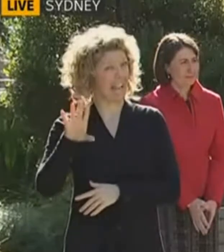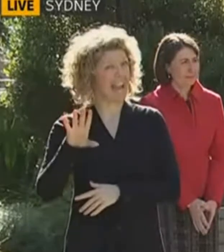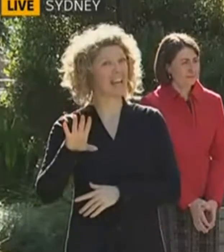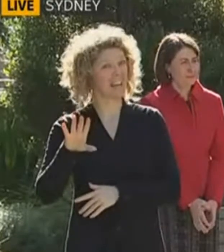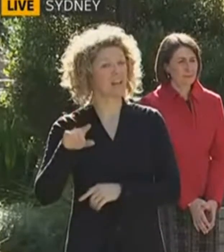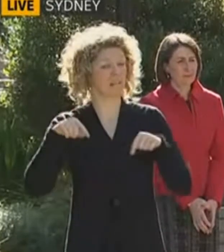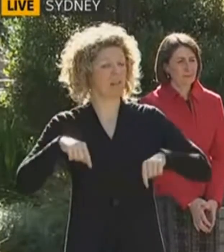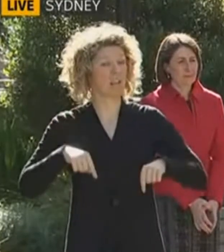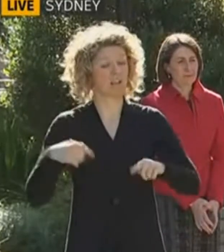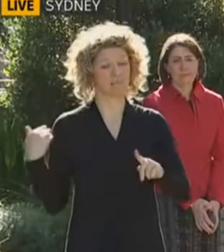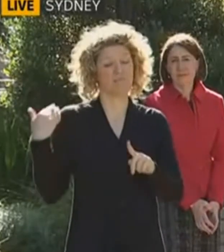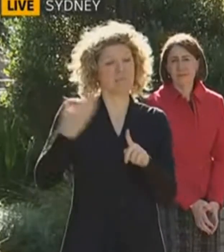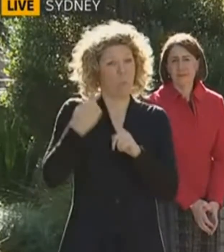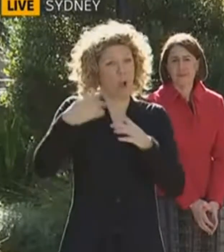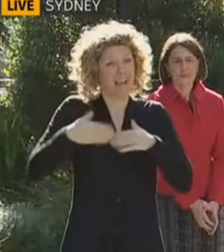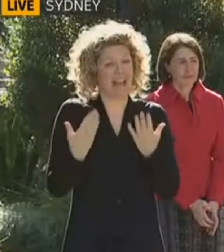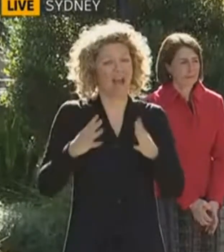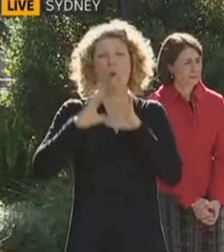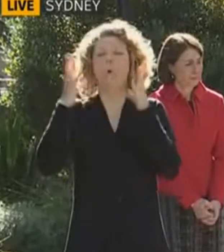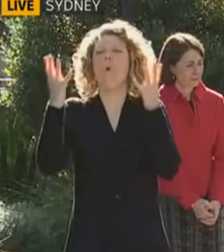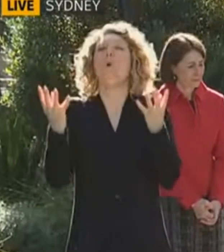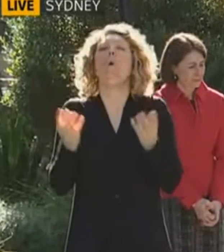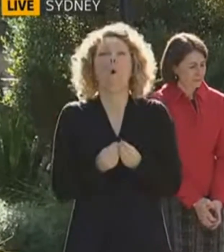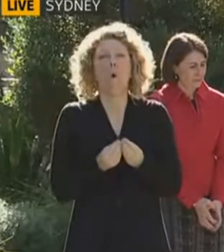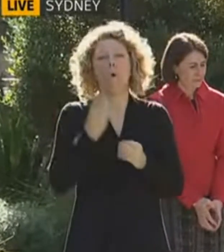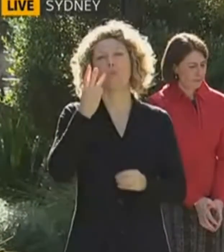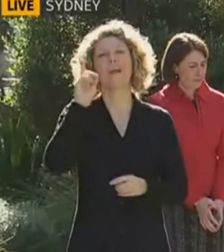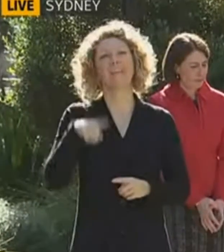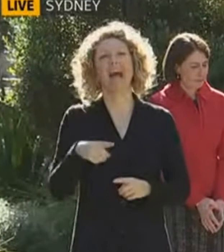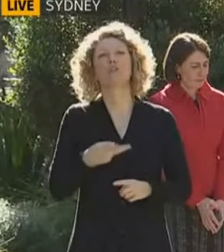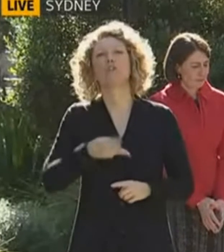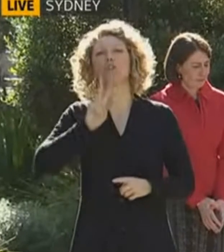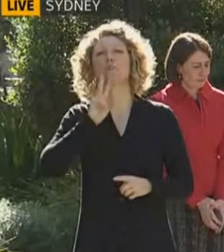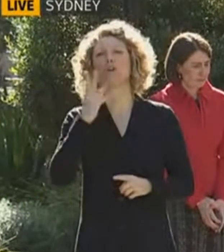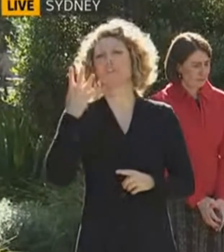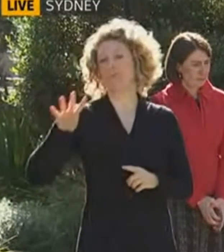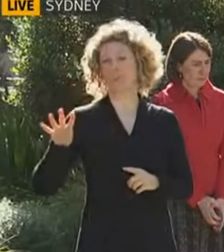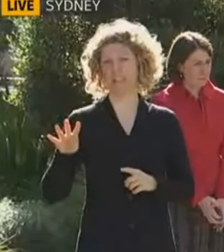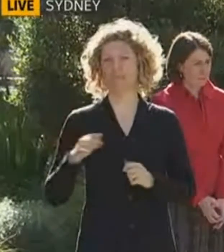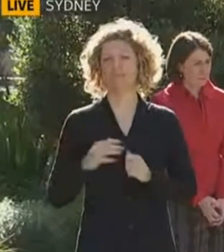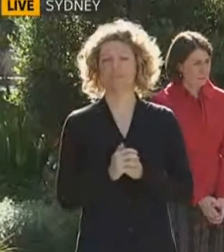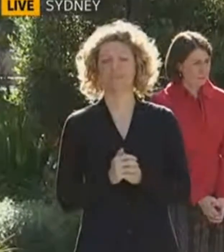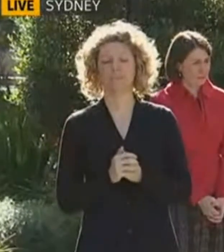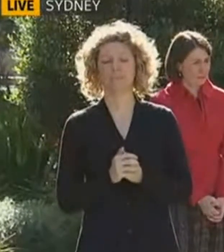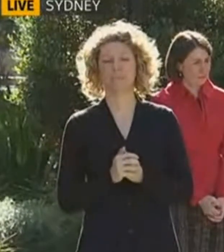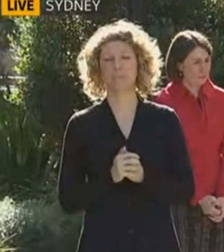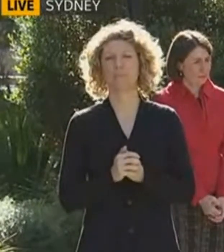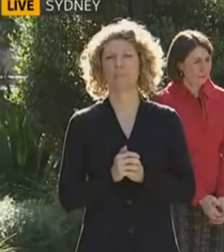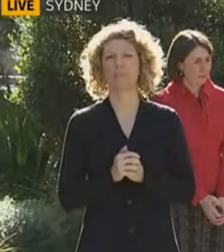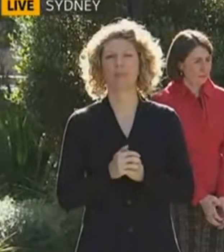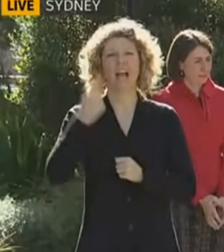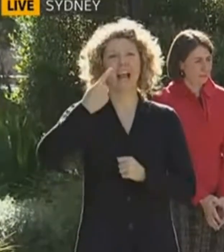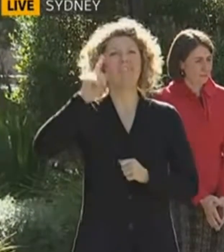24 hours to 8 p.m. last night, bringing the total number of cases to 3,240. There were a total of